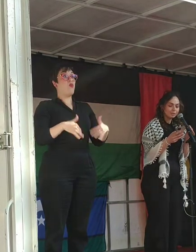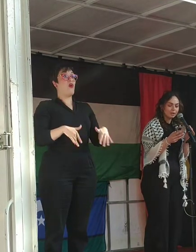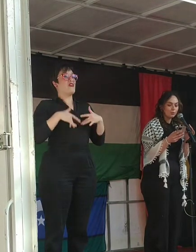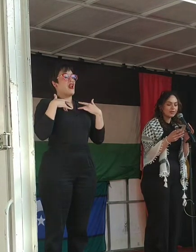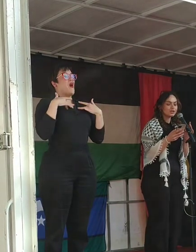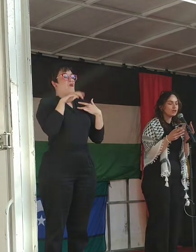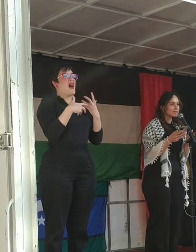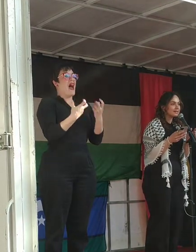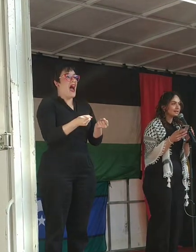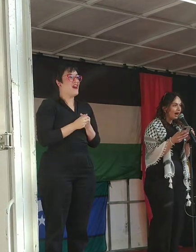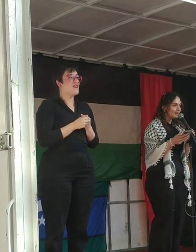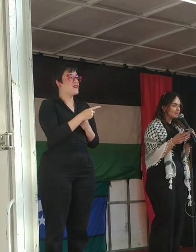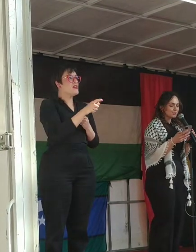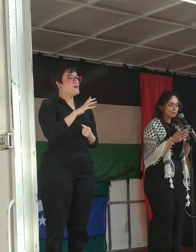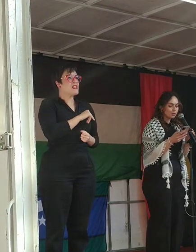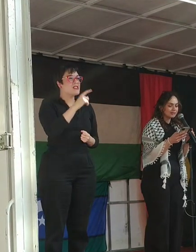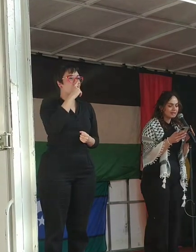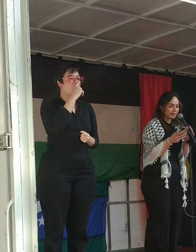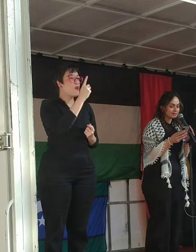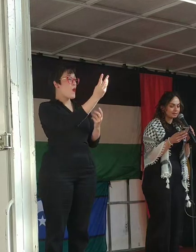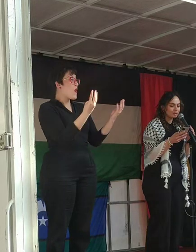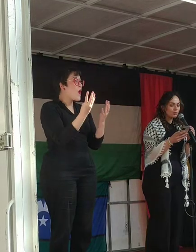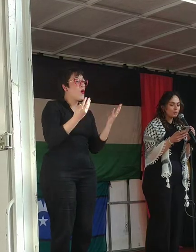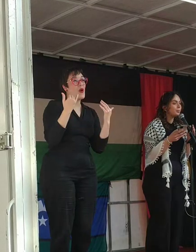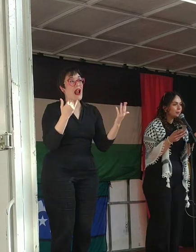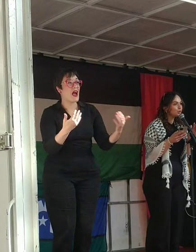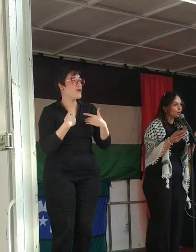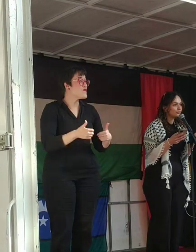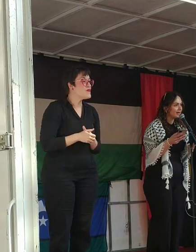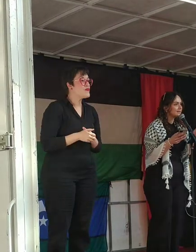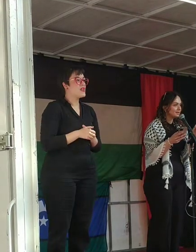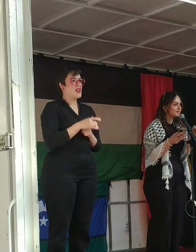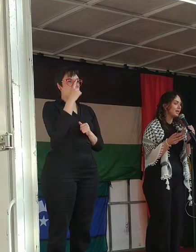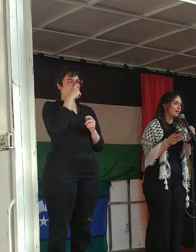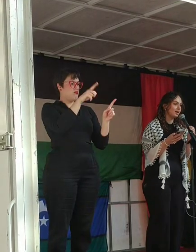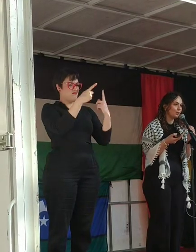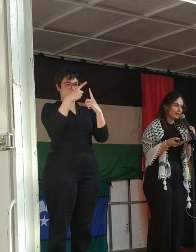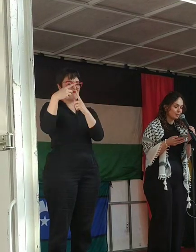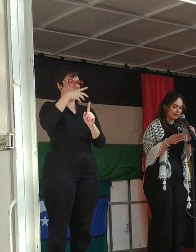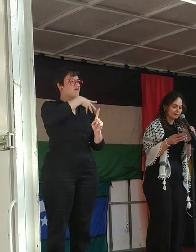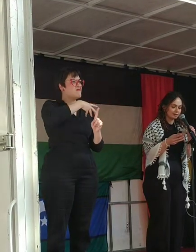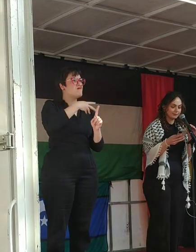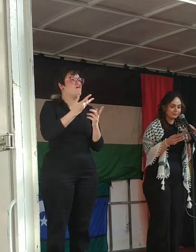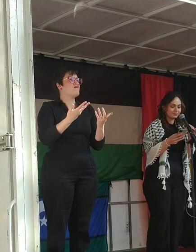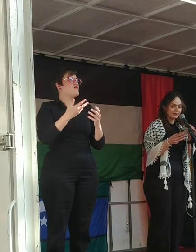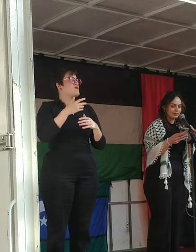me home, where their generosity and kindness was more than expected, where people of all faiths lived together in the West